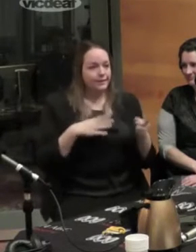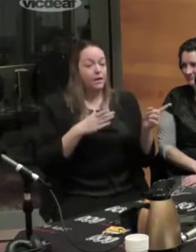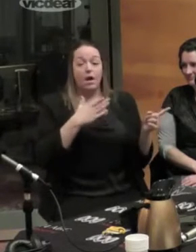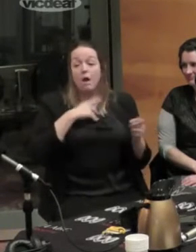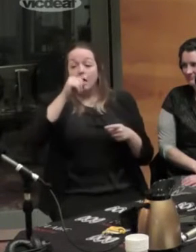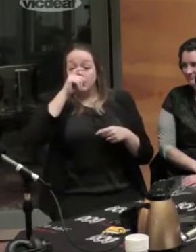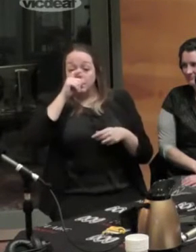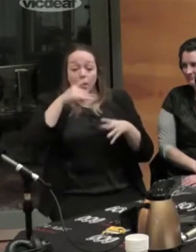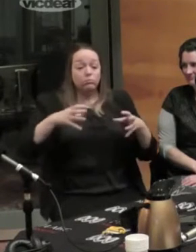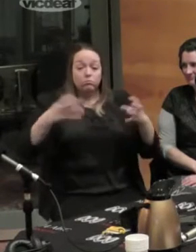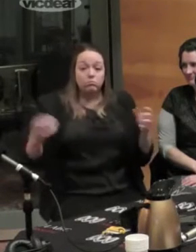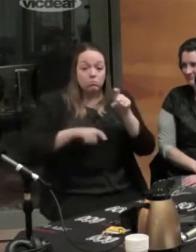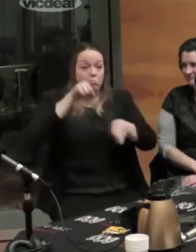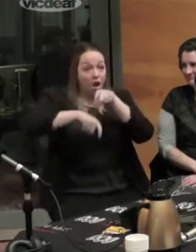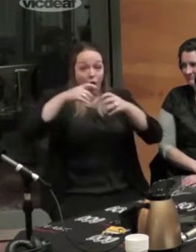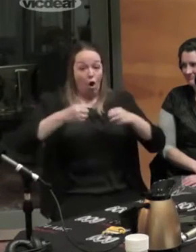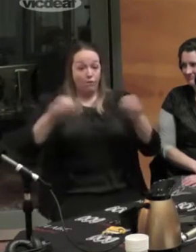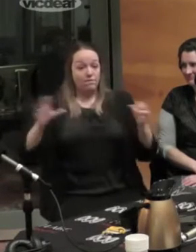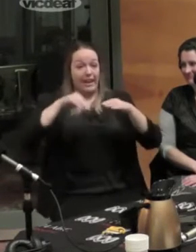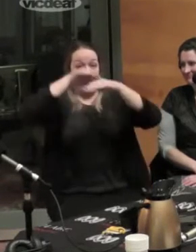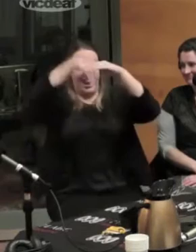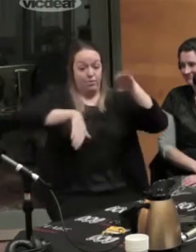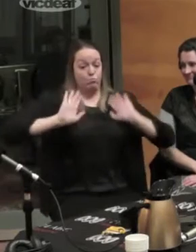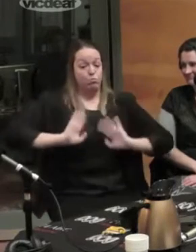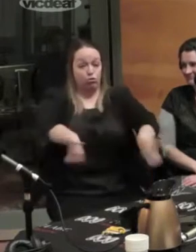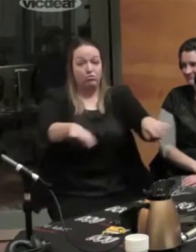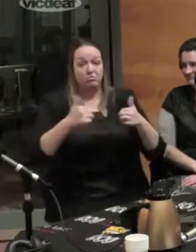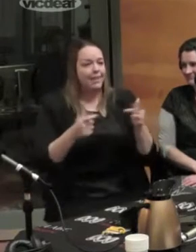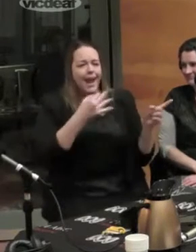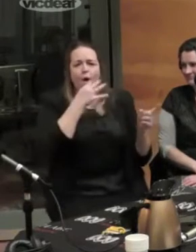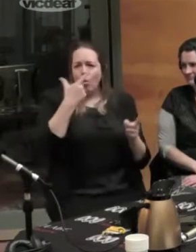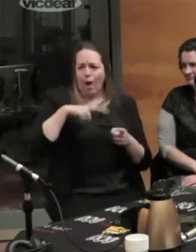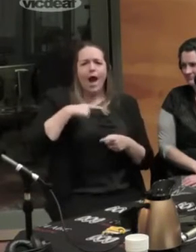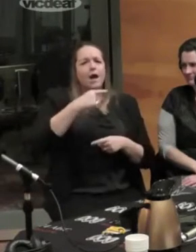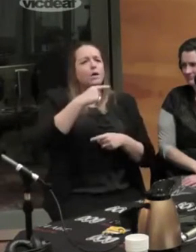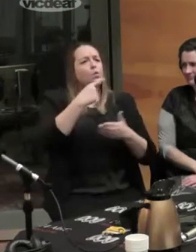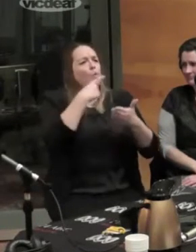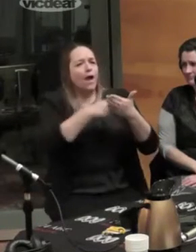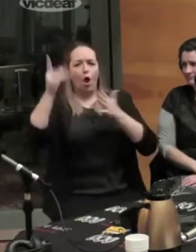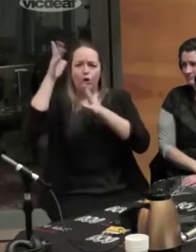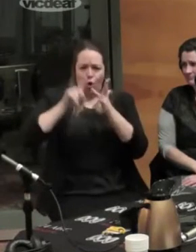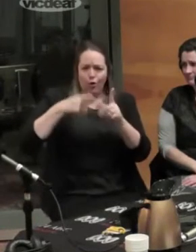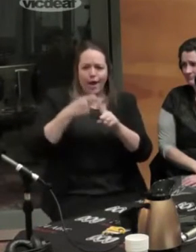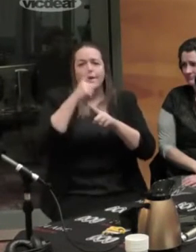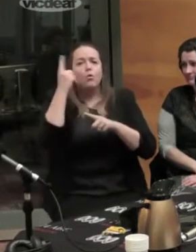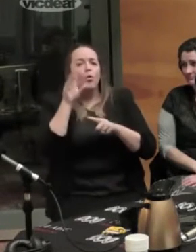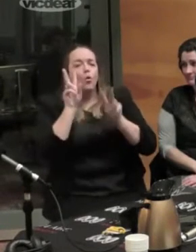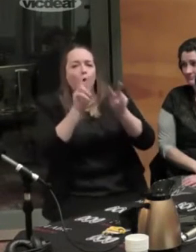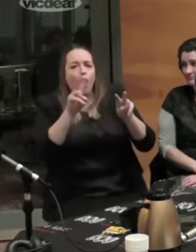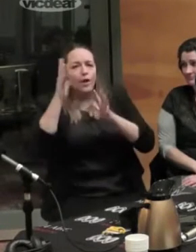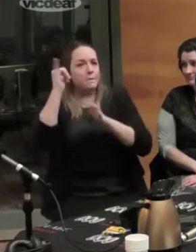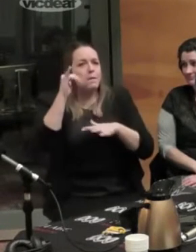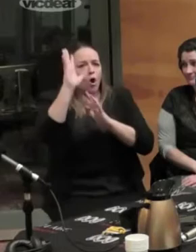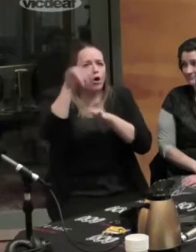took the wheels off and pushed me down a hill. That's how I learned. Why is swearing in Auslan okay? People who understand Auslan are listening and may well be